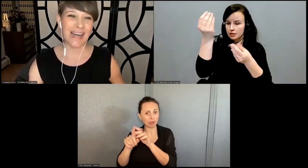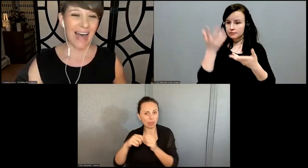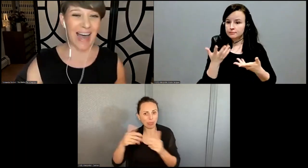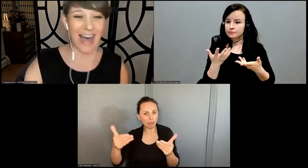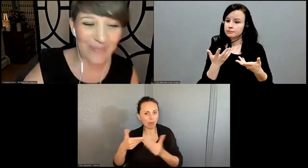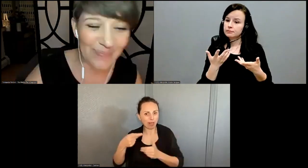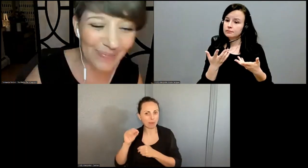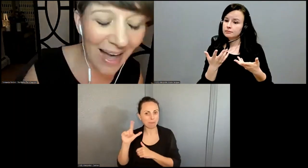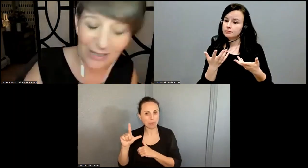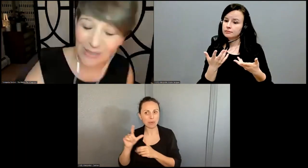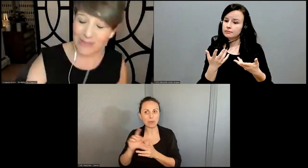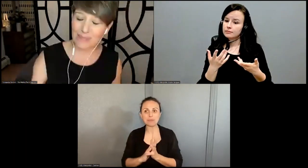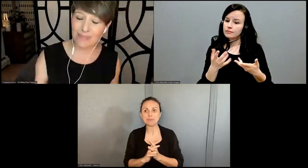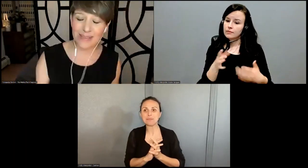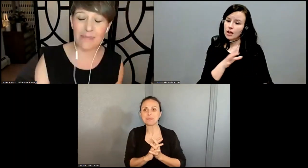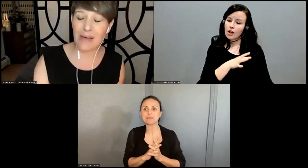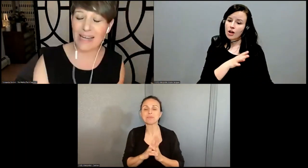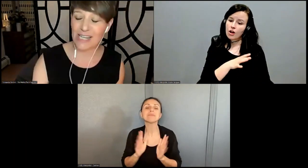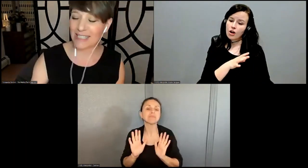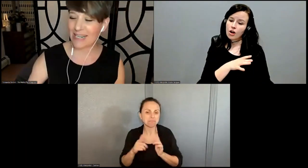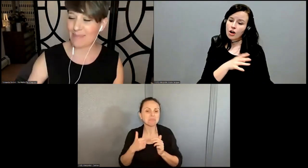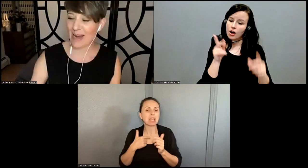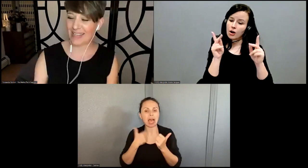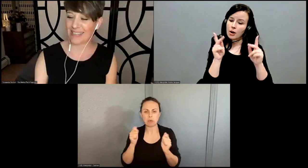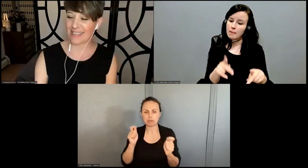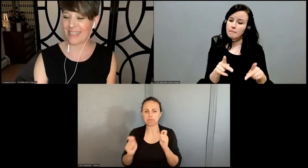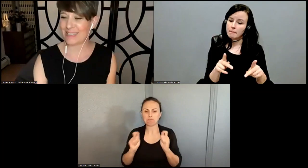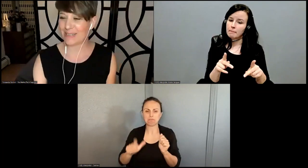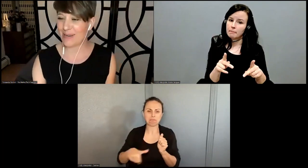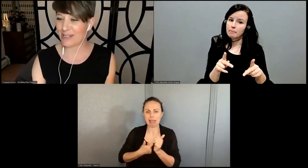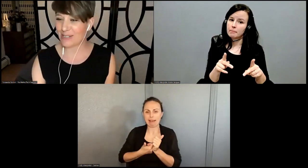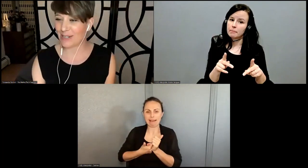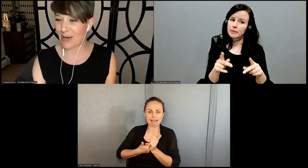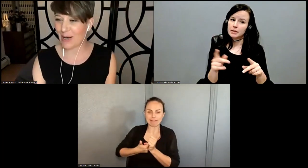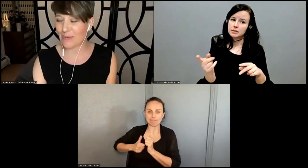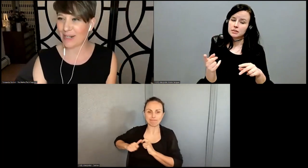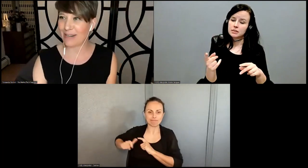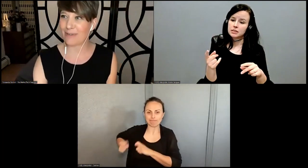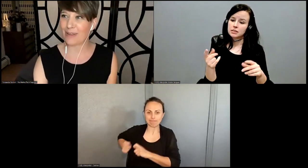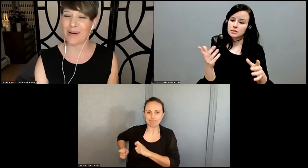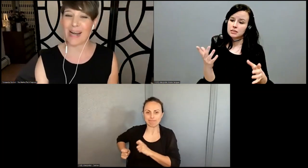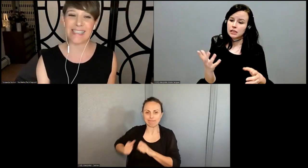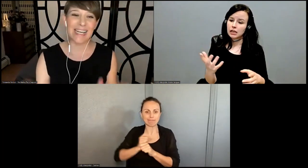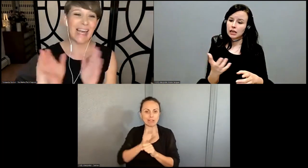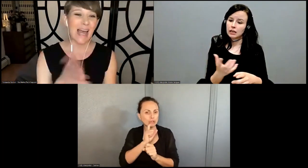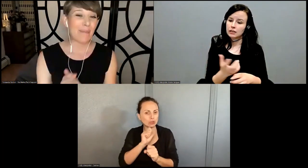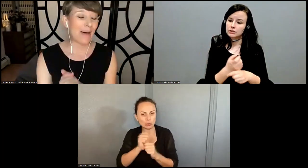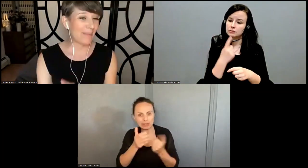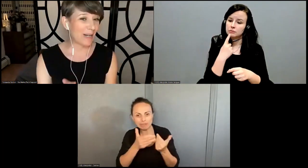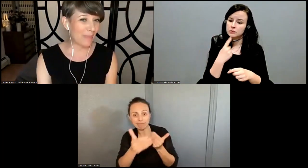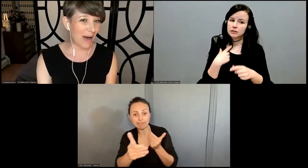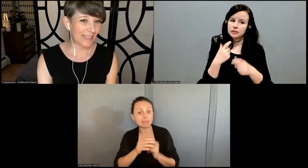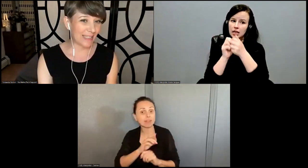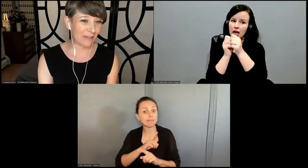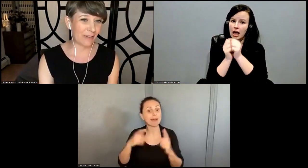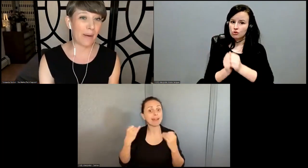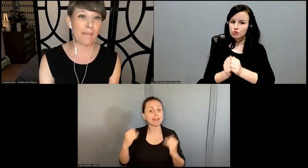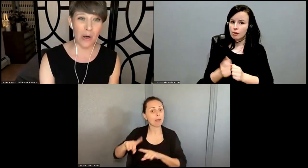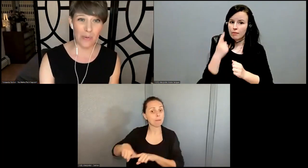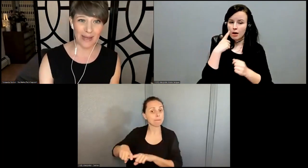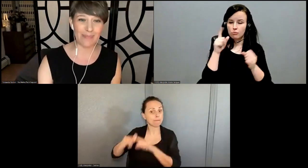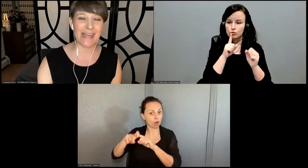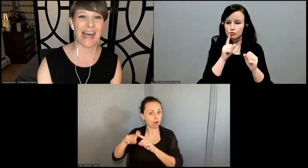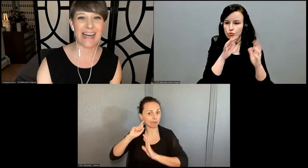So I'll do some adjusting behind the scenes to make sure it's all working for the rest. But I'm going to pause there for